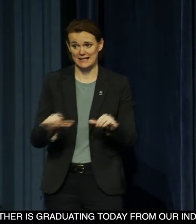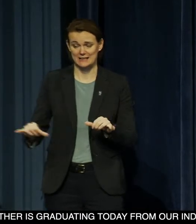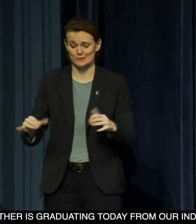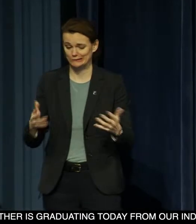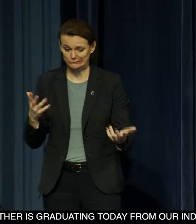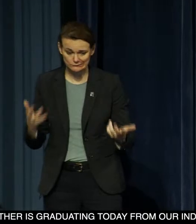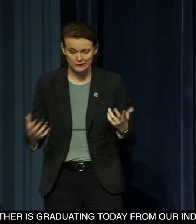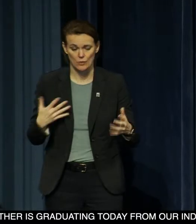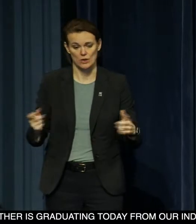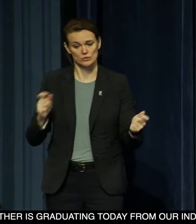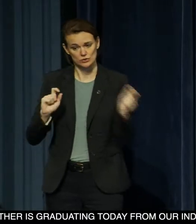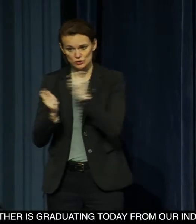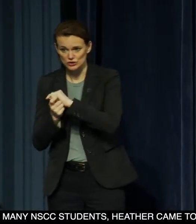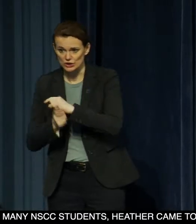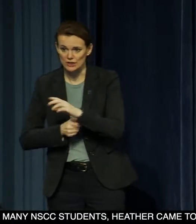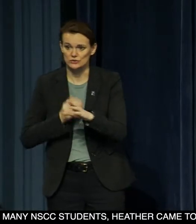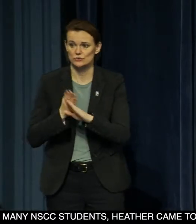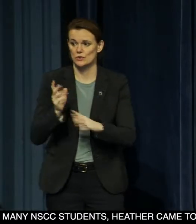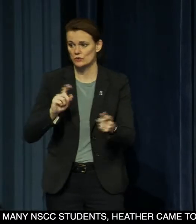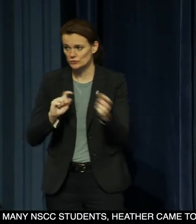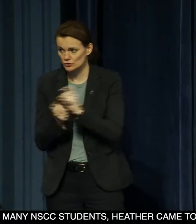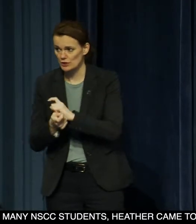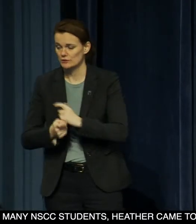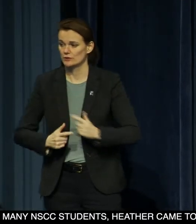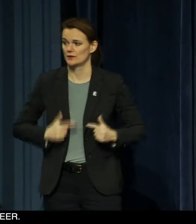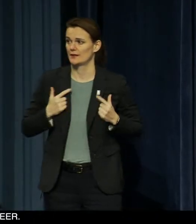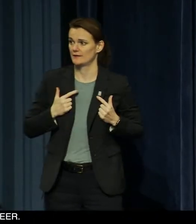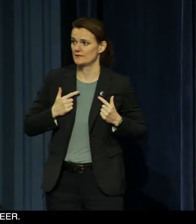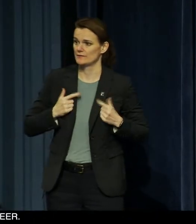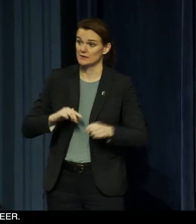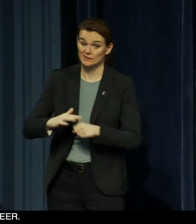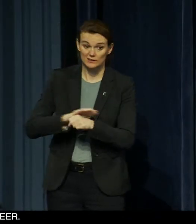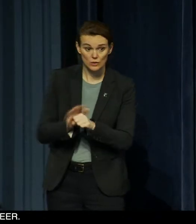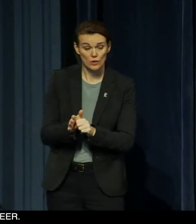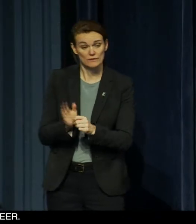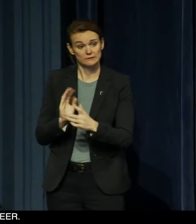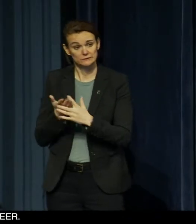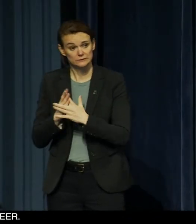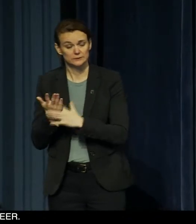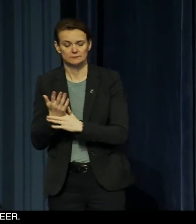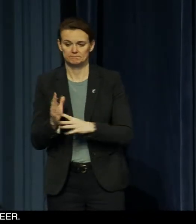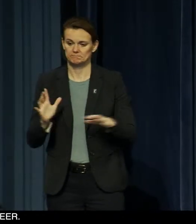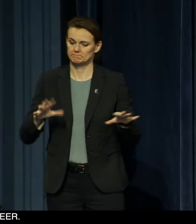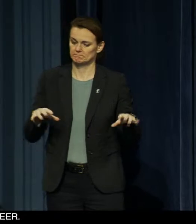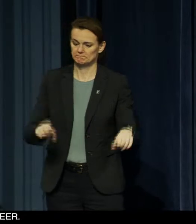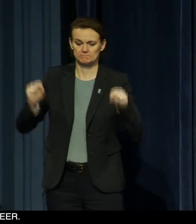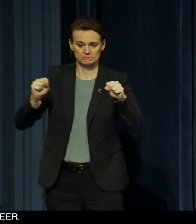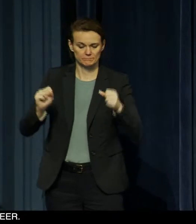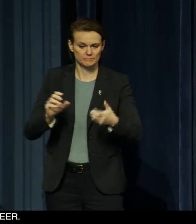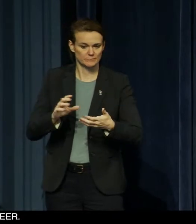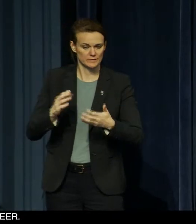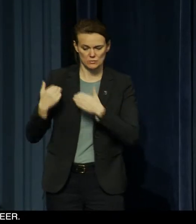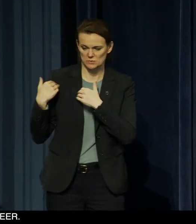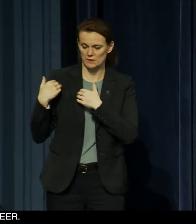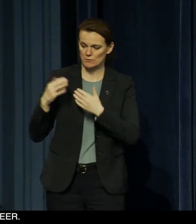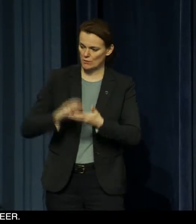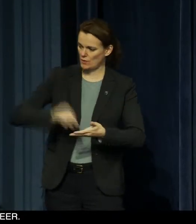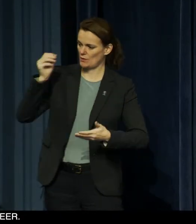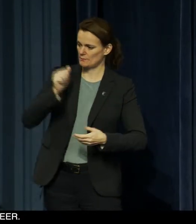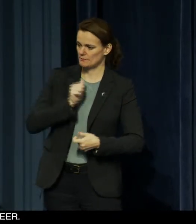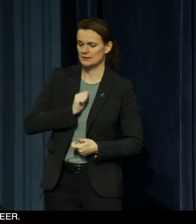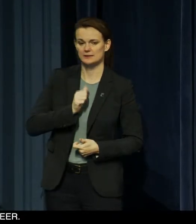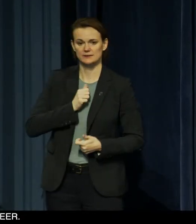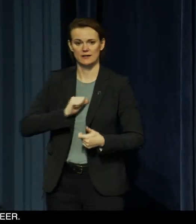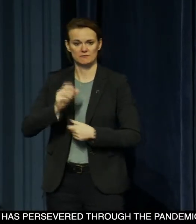her life and career. She has persevered through the pandemic and taken charge of her learning and experience, and by